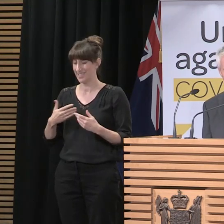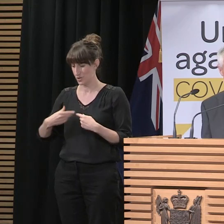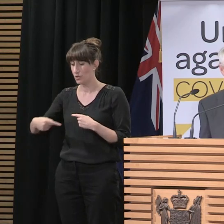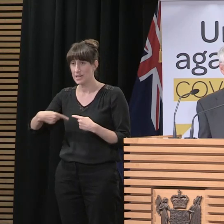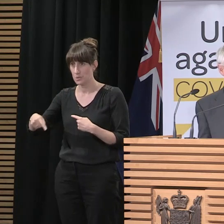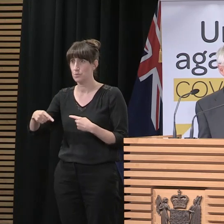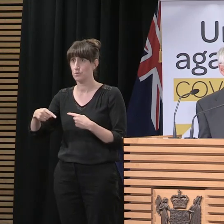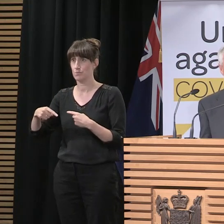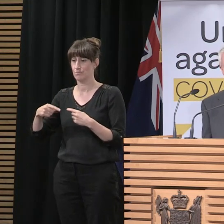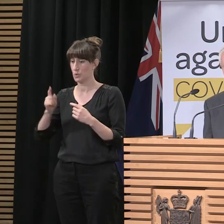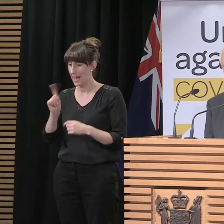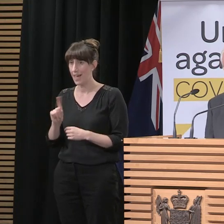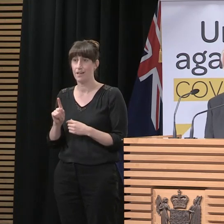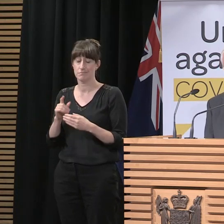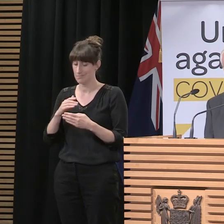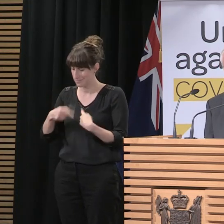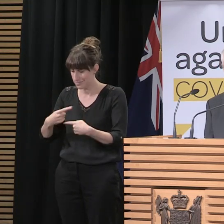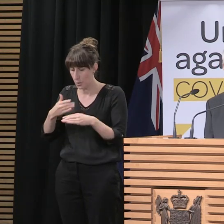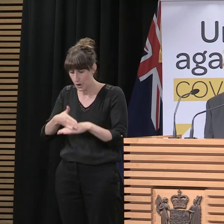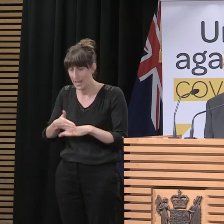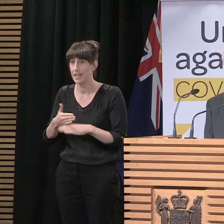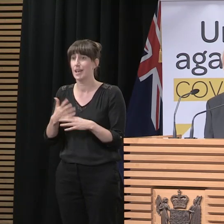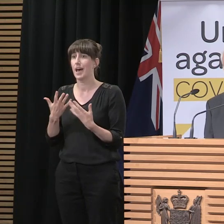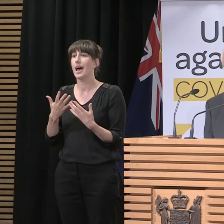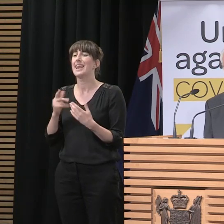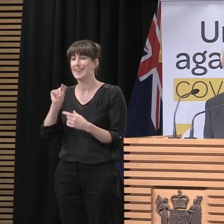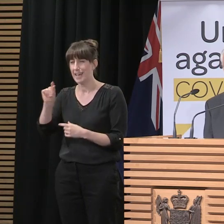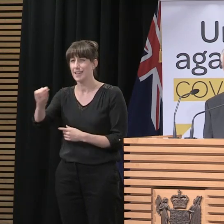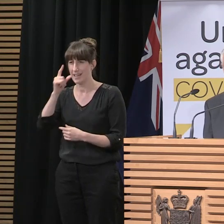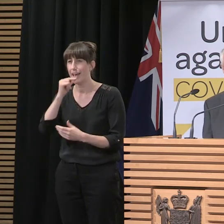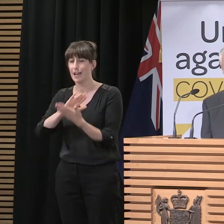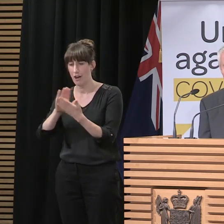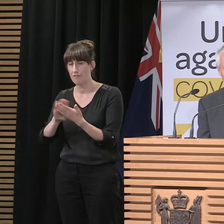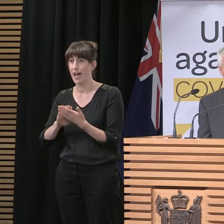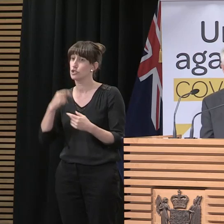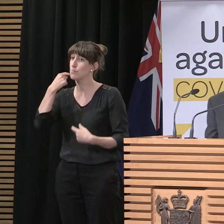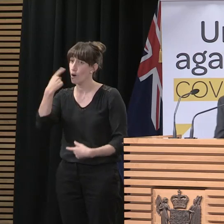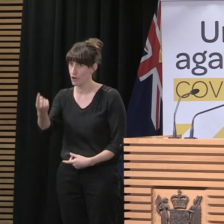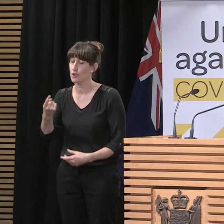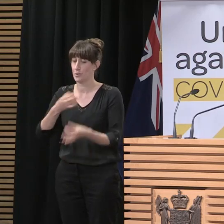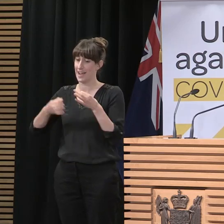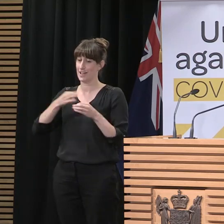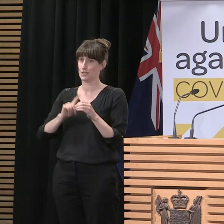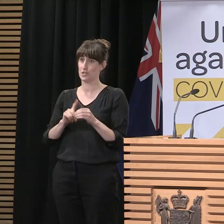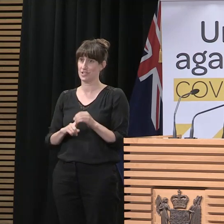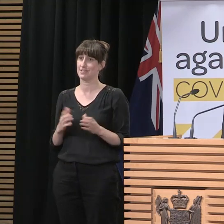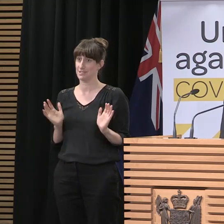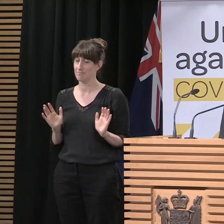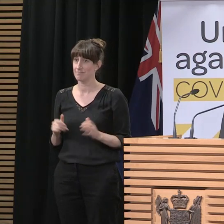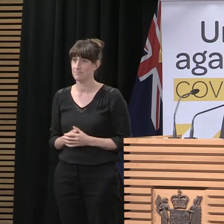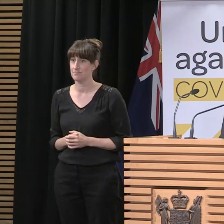my intention is that there's far greater clarity by the end of it, and we can answer more questions tomorrow. So thank you very much.